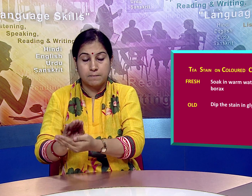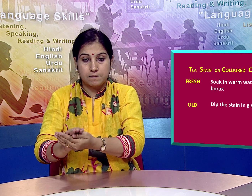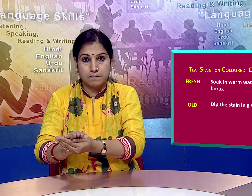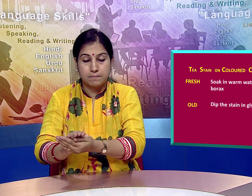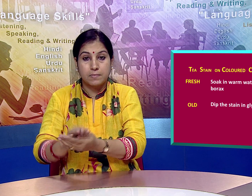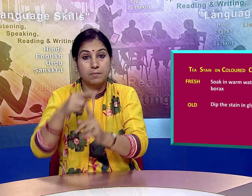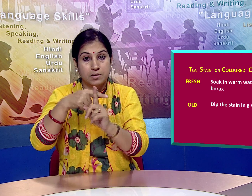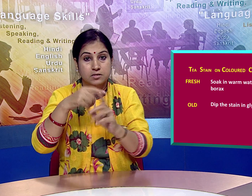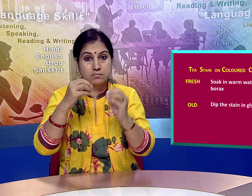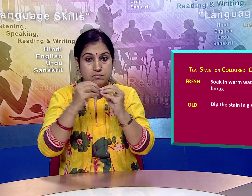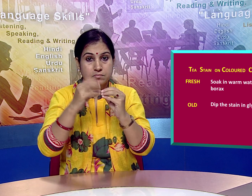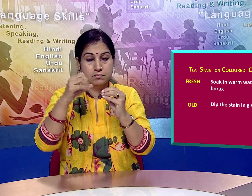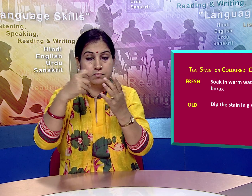or borax powder